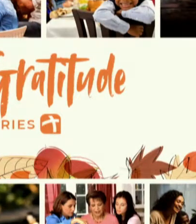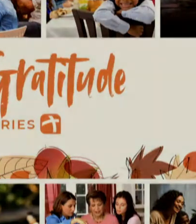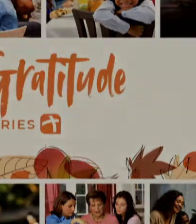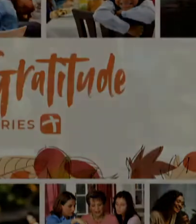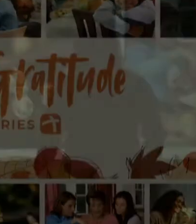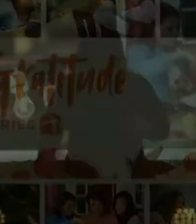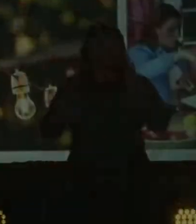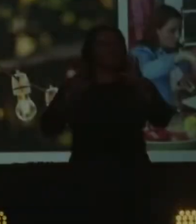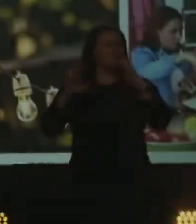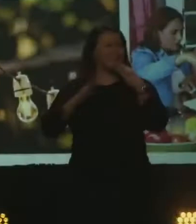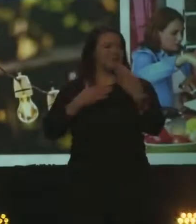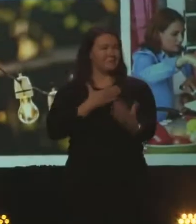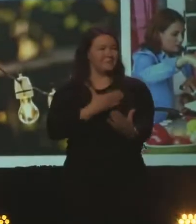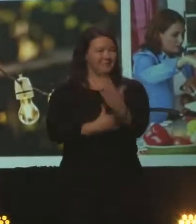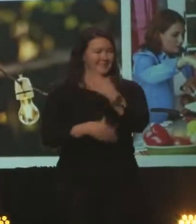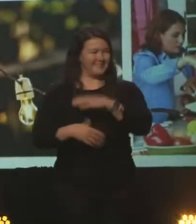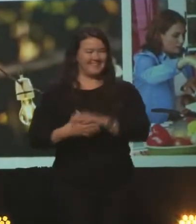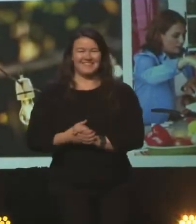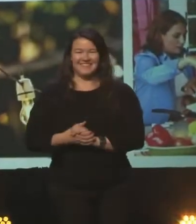Hey, good morning.